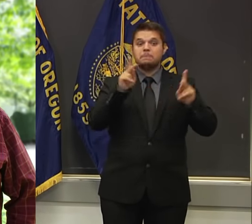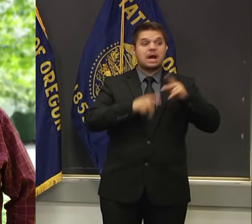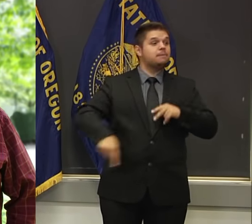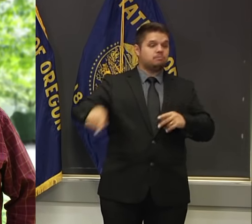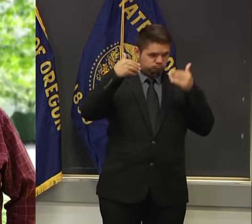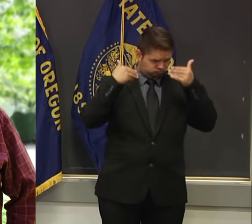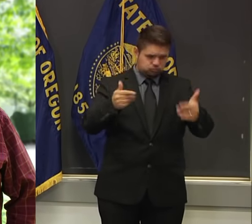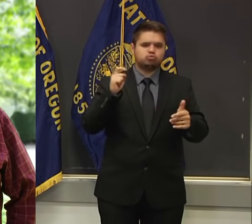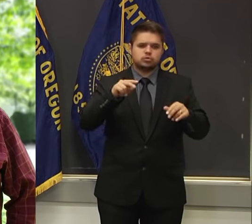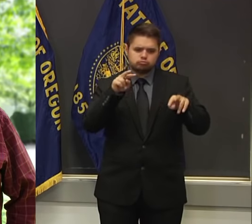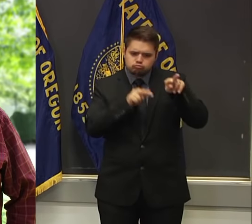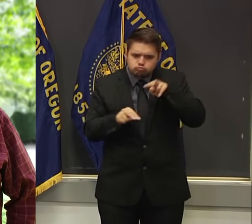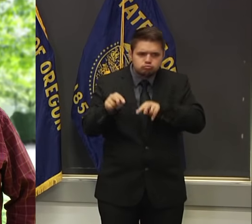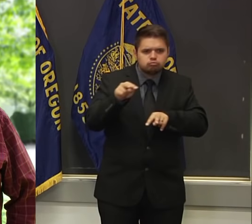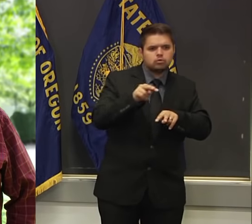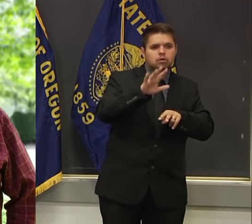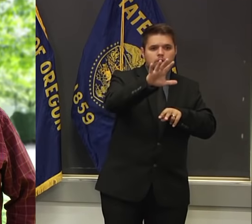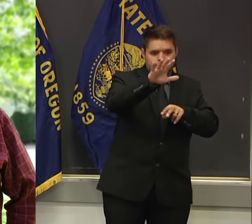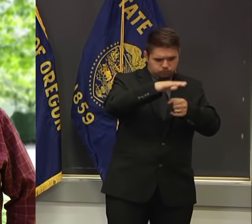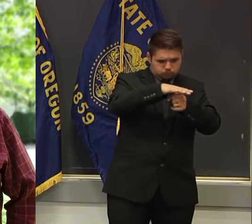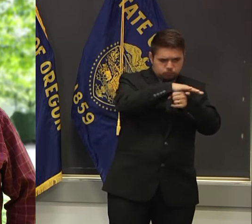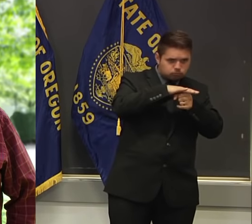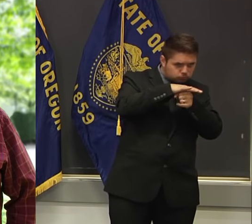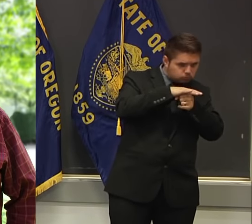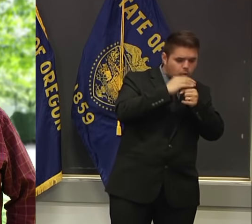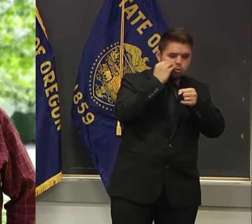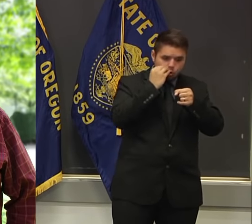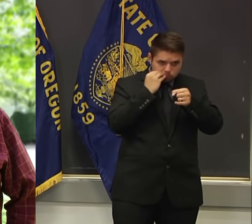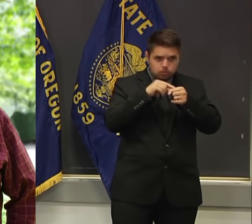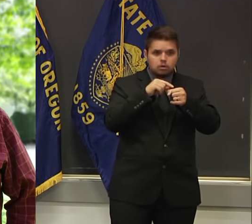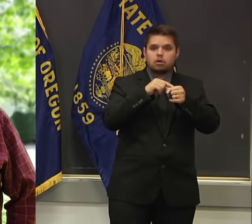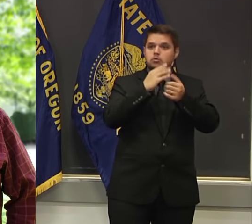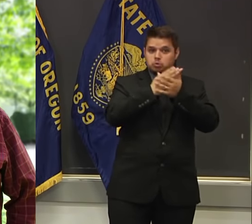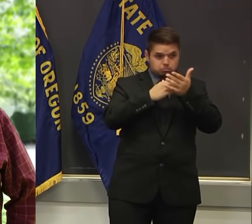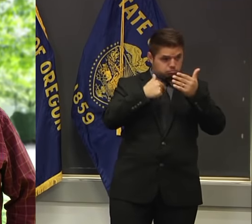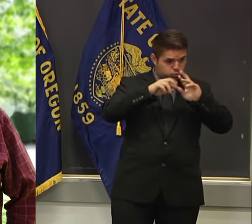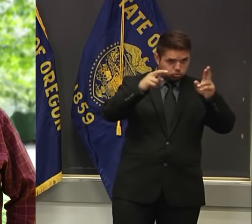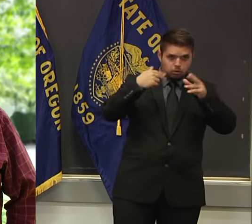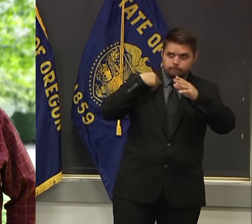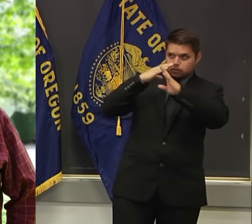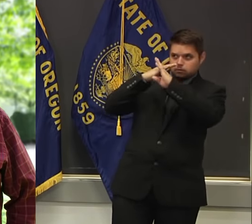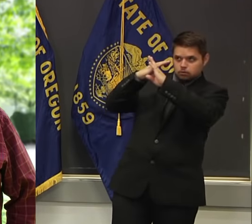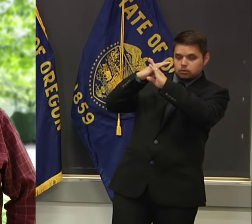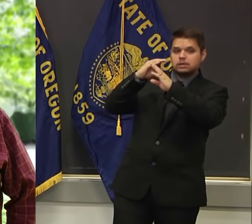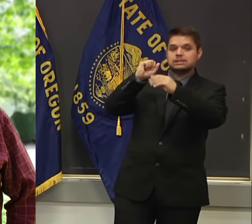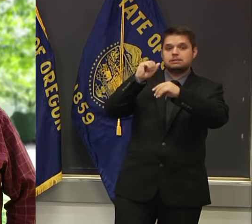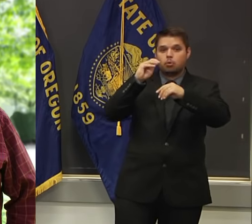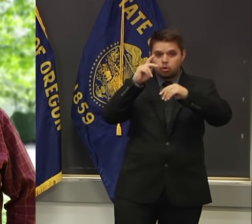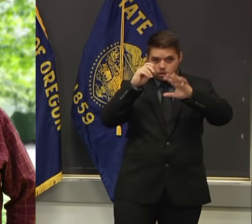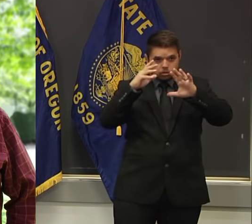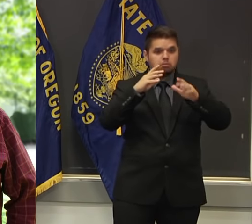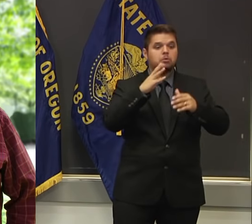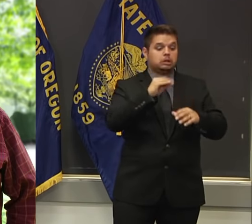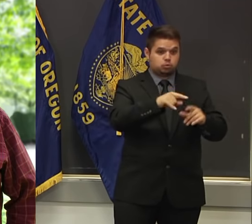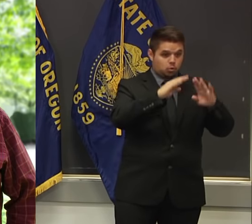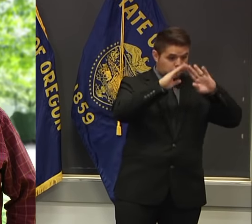kept the smoke out, and I think that's part of the reason that you correctly note that it really needs to be a situation-specific